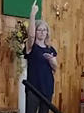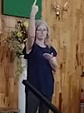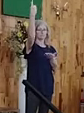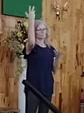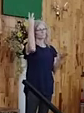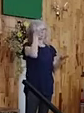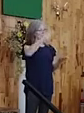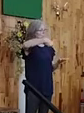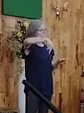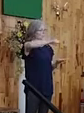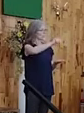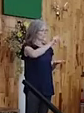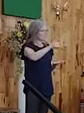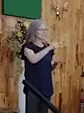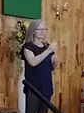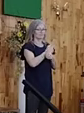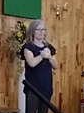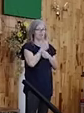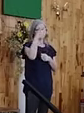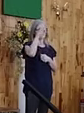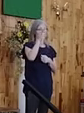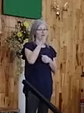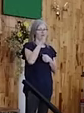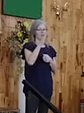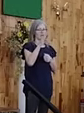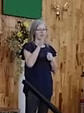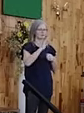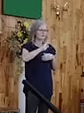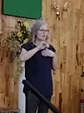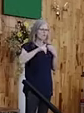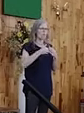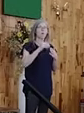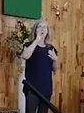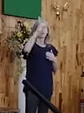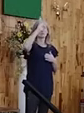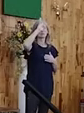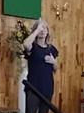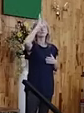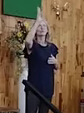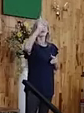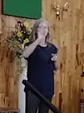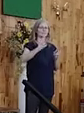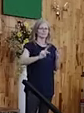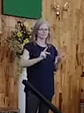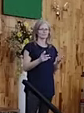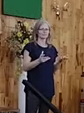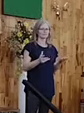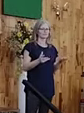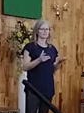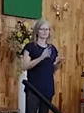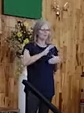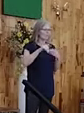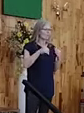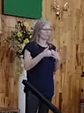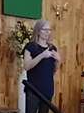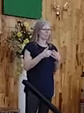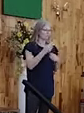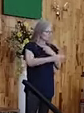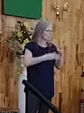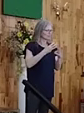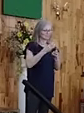You must love God in all God's creatures, in all of creation, in every